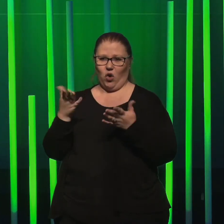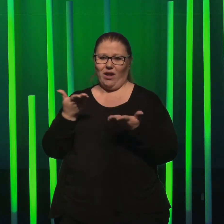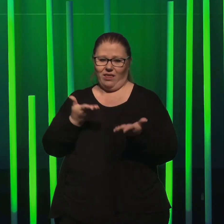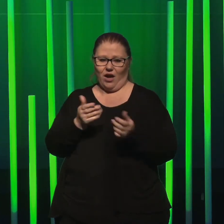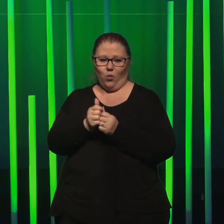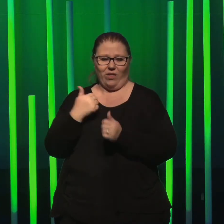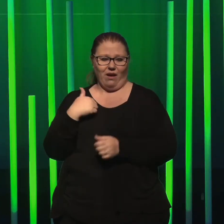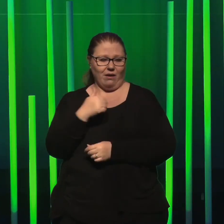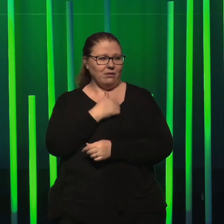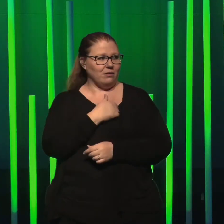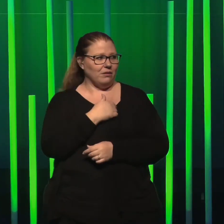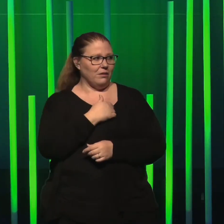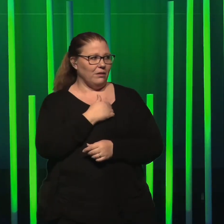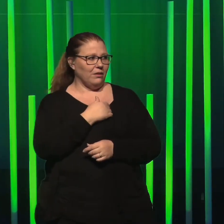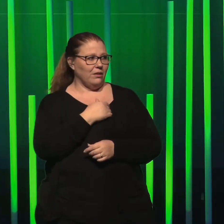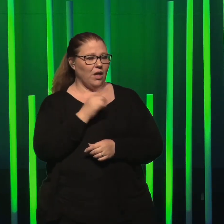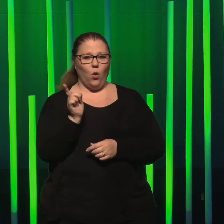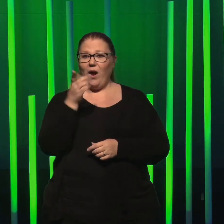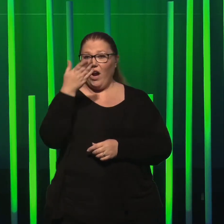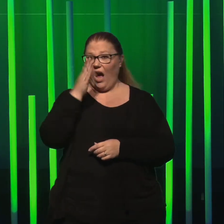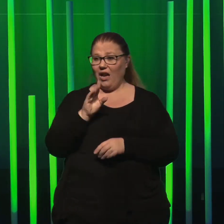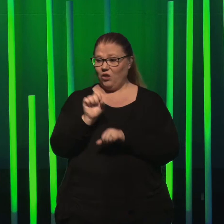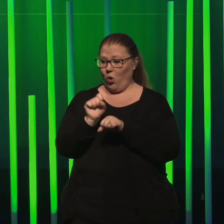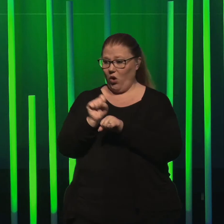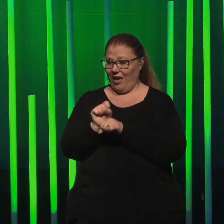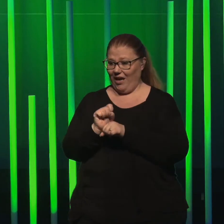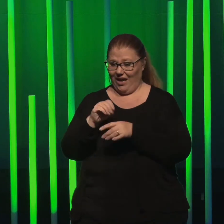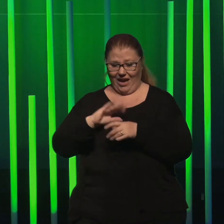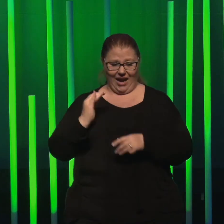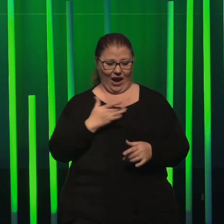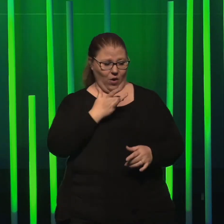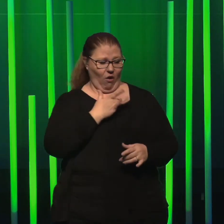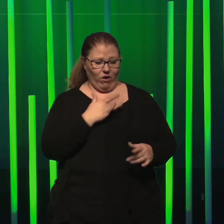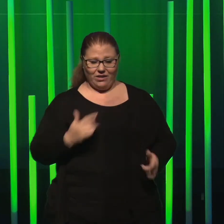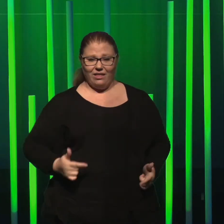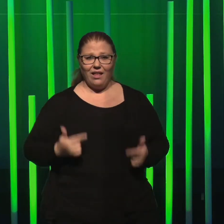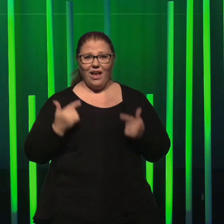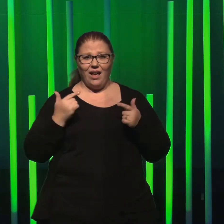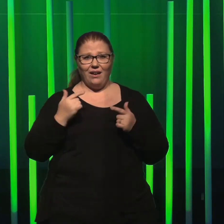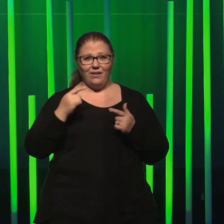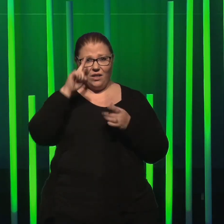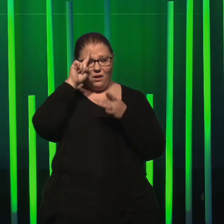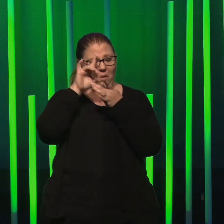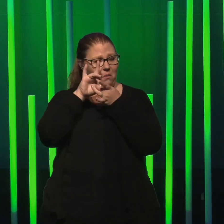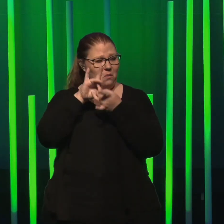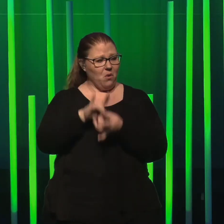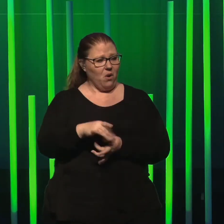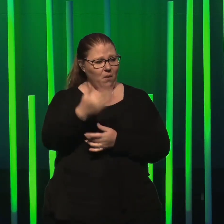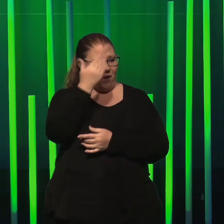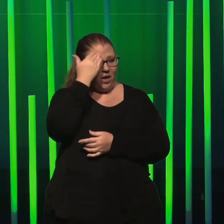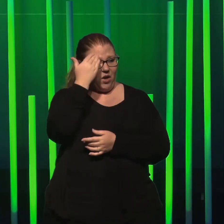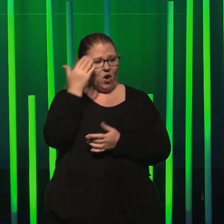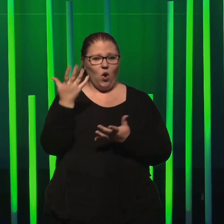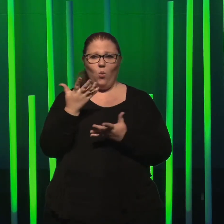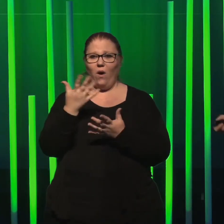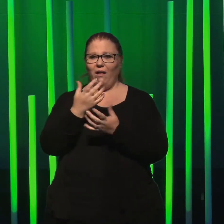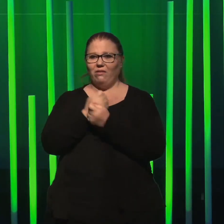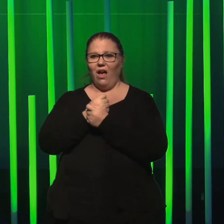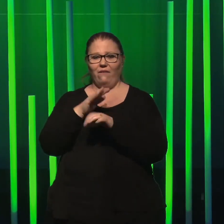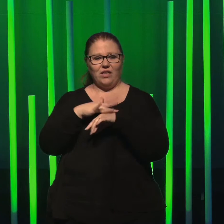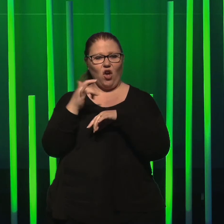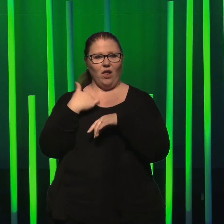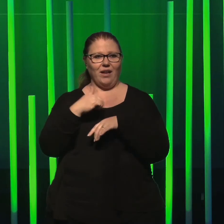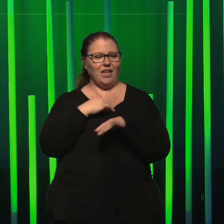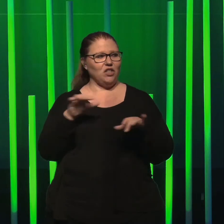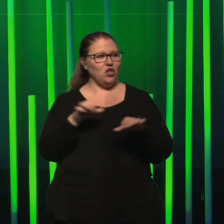us, where God is at work in our hearts and our lives, to be mindful of what God is drawing us into, what love is calling us towards every day of our